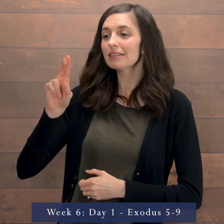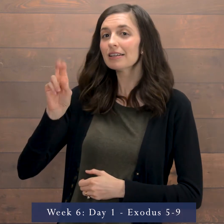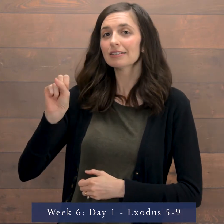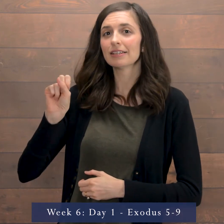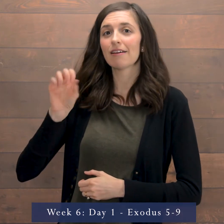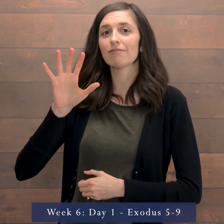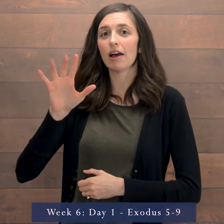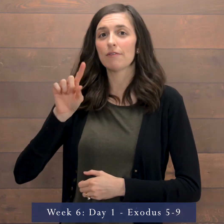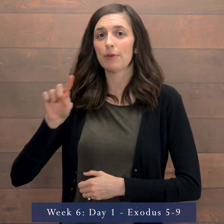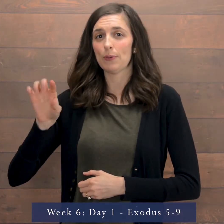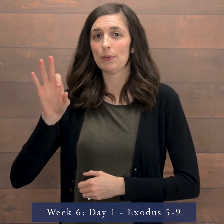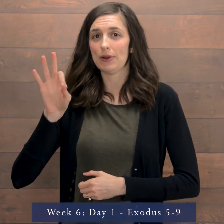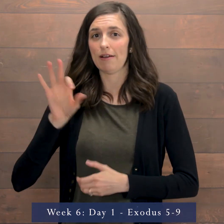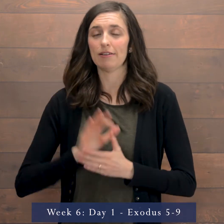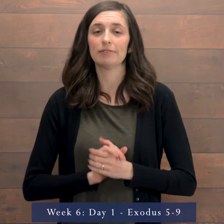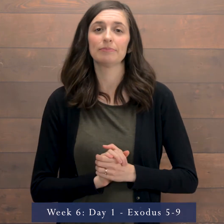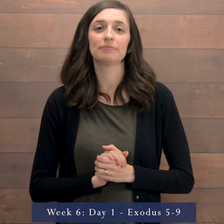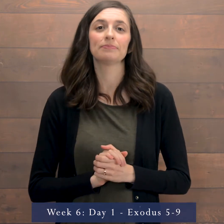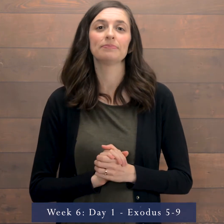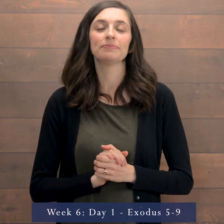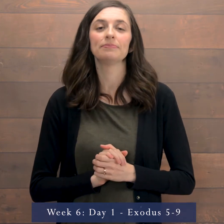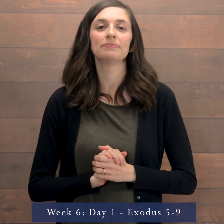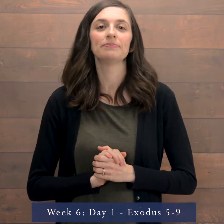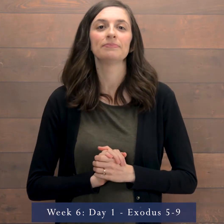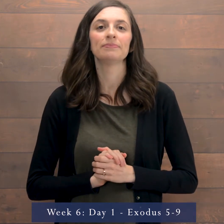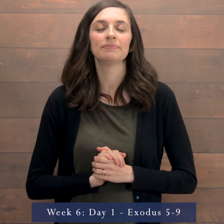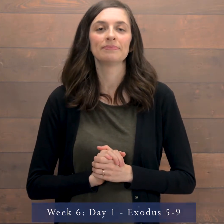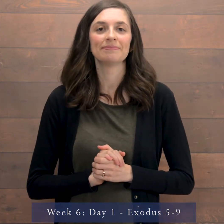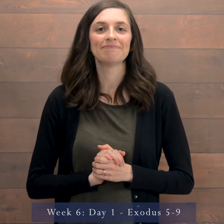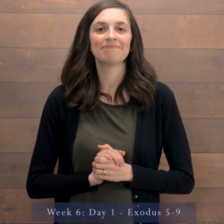Exodus 5 through 9.